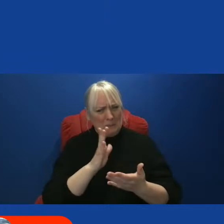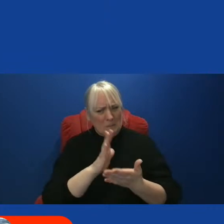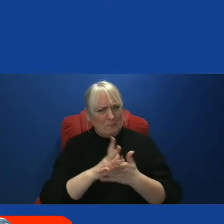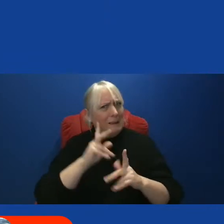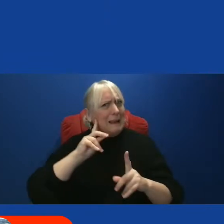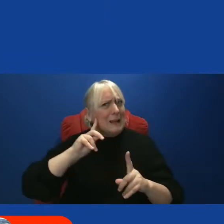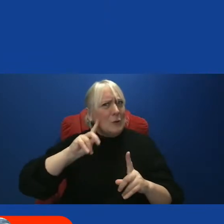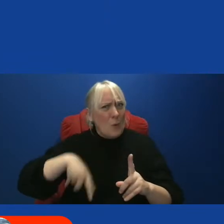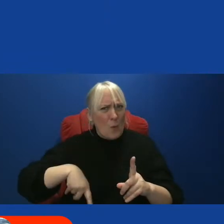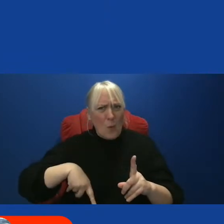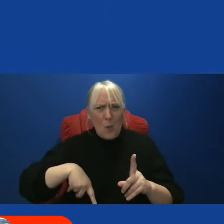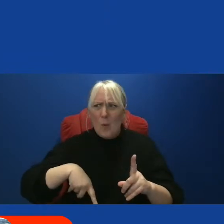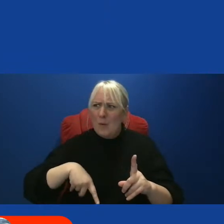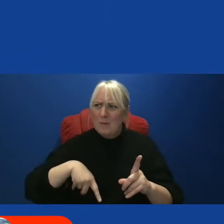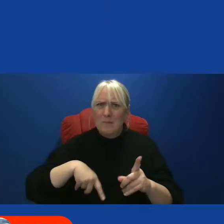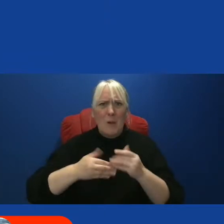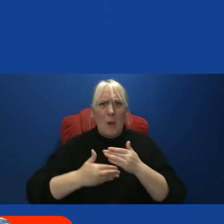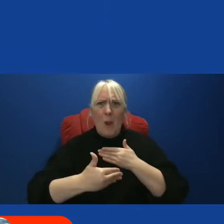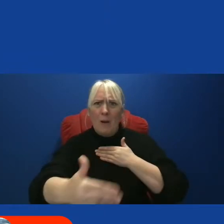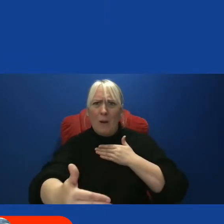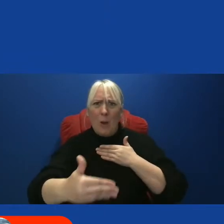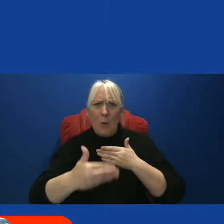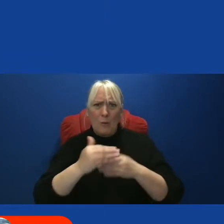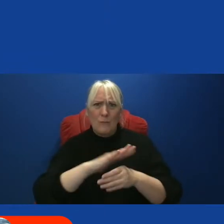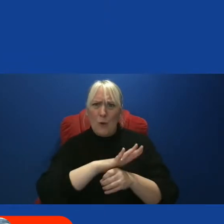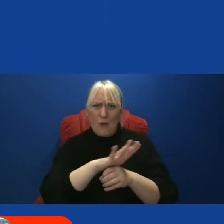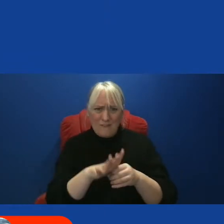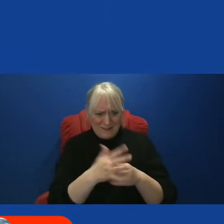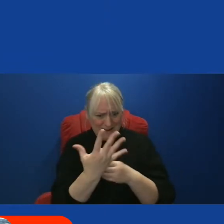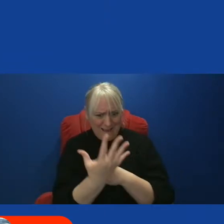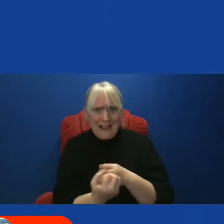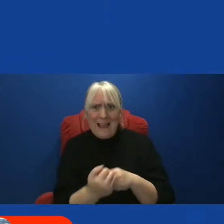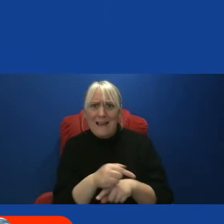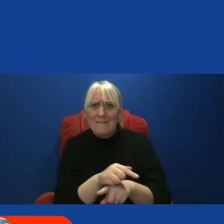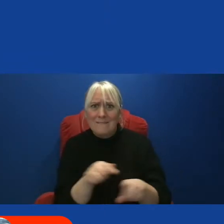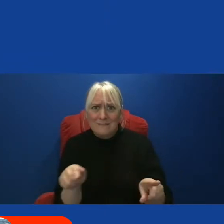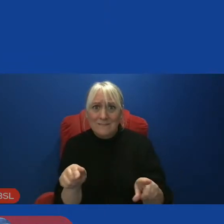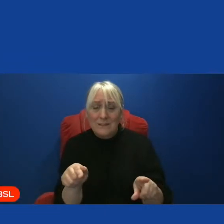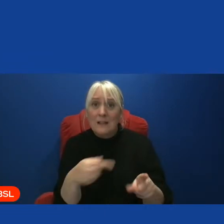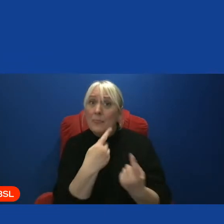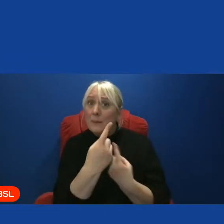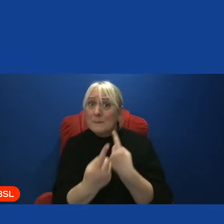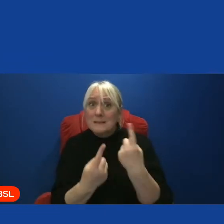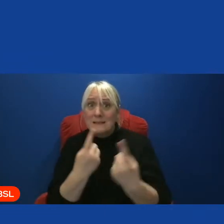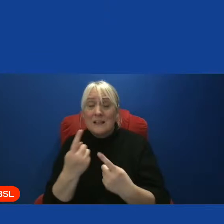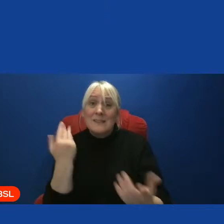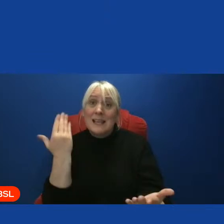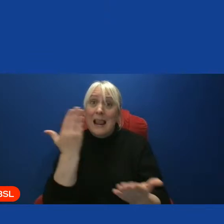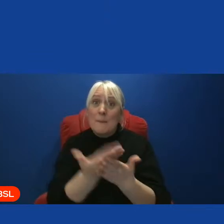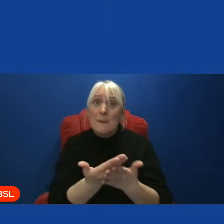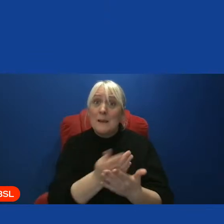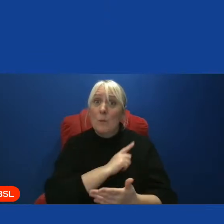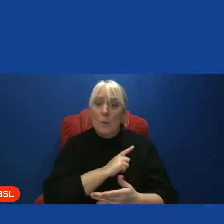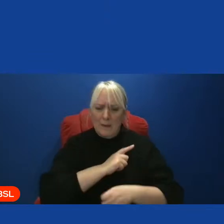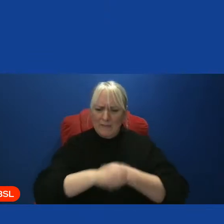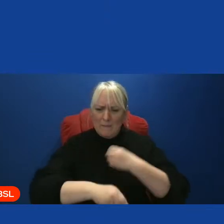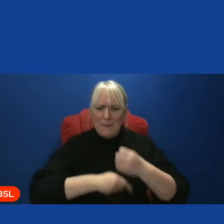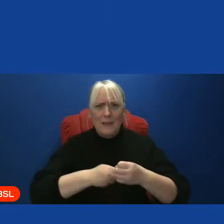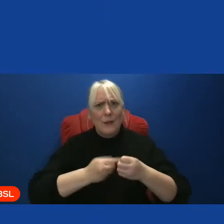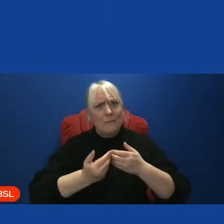completely denied, but they are claiming because they are chronically ill now.